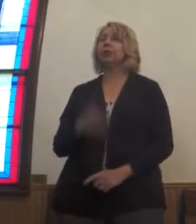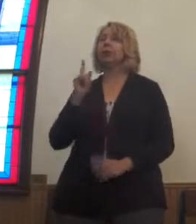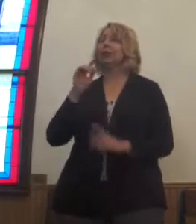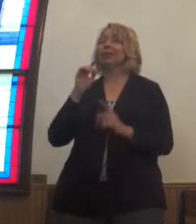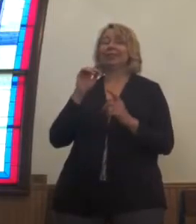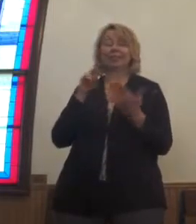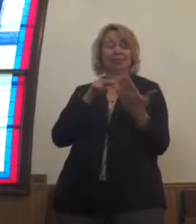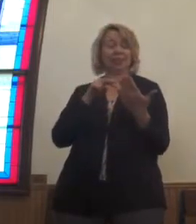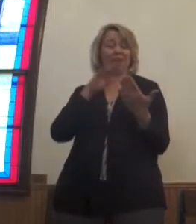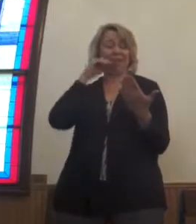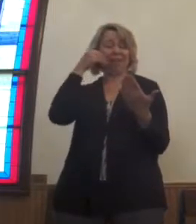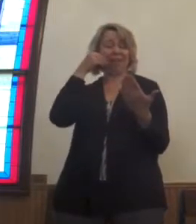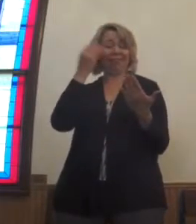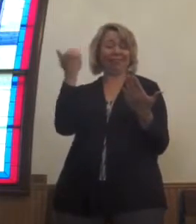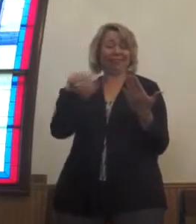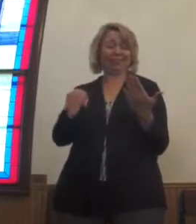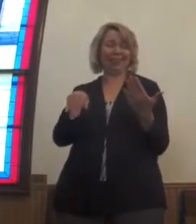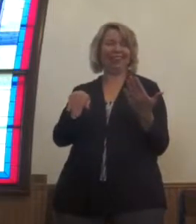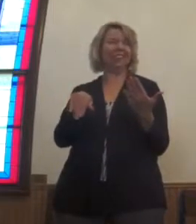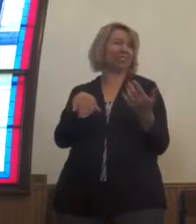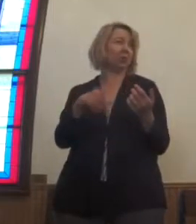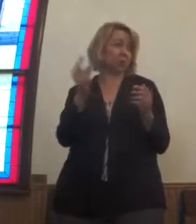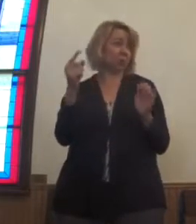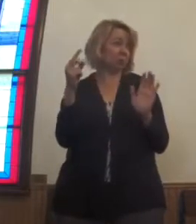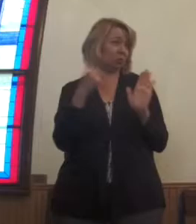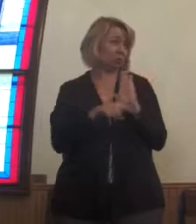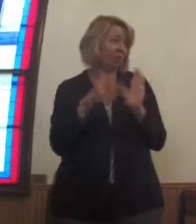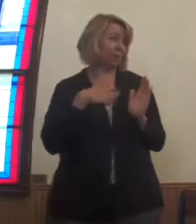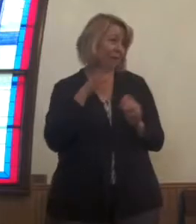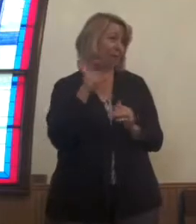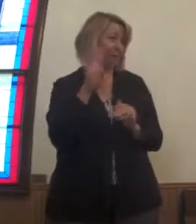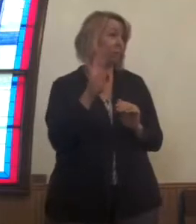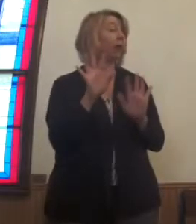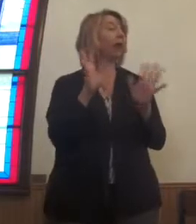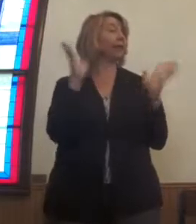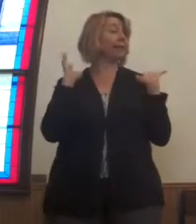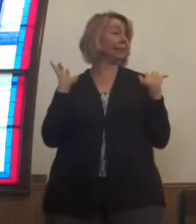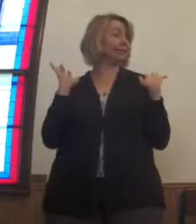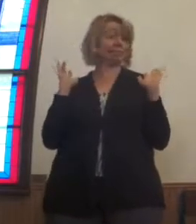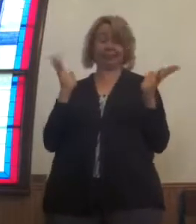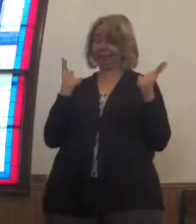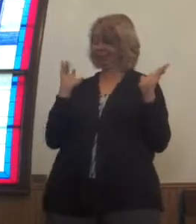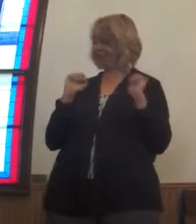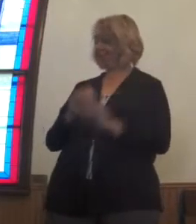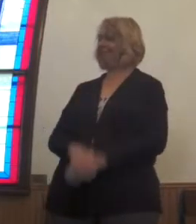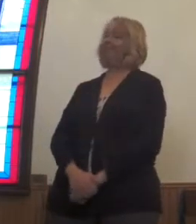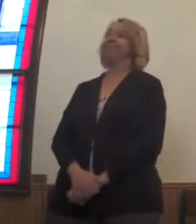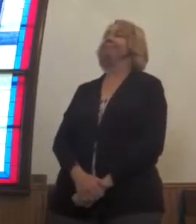face when I saw that post last night. I'm just going to leave it at that.